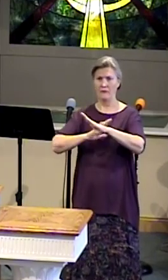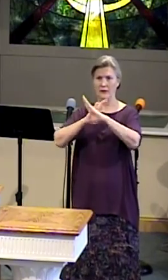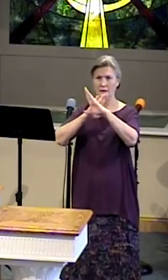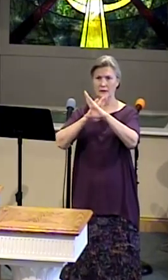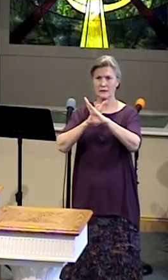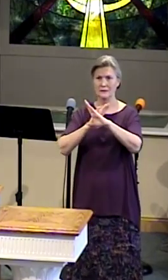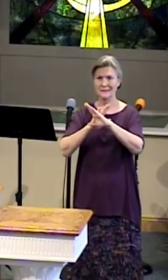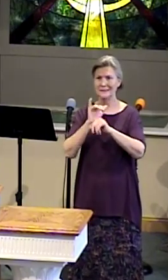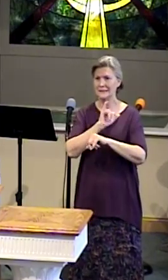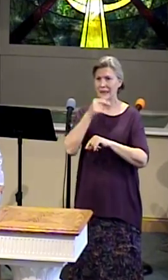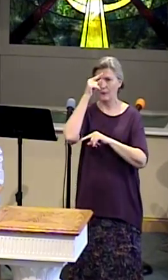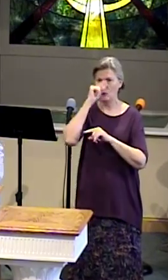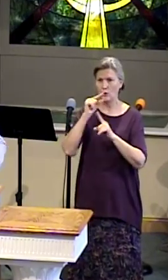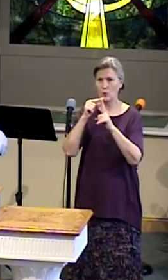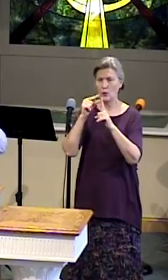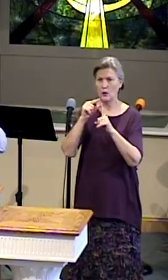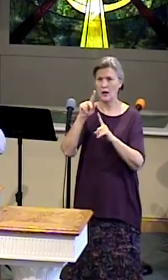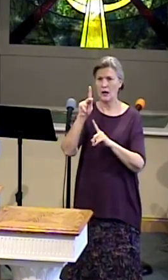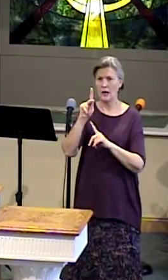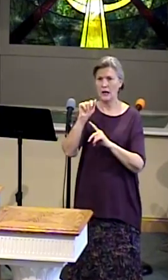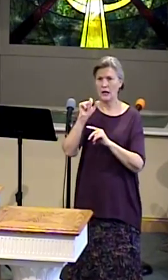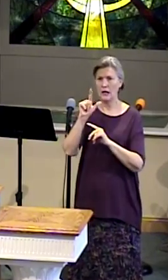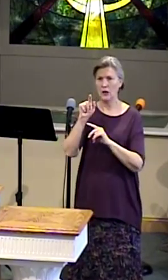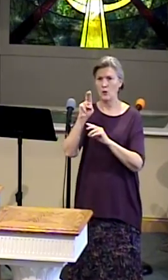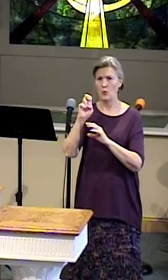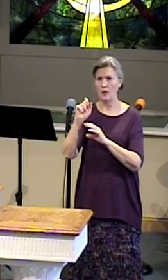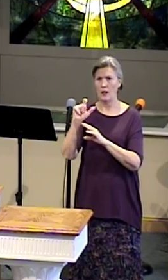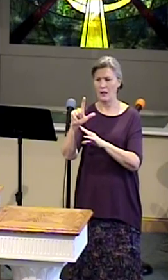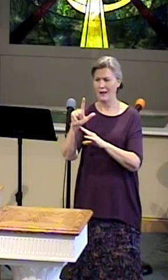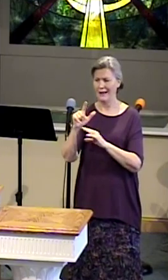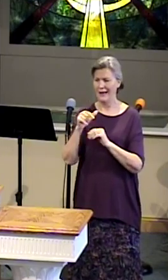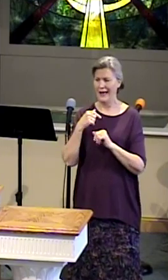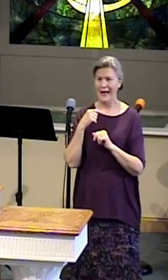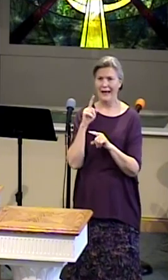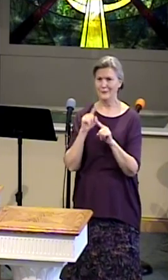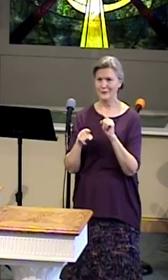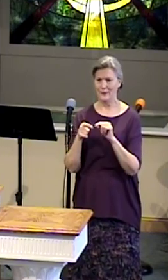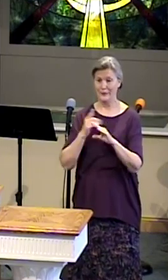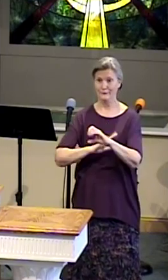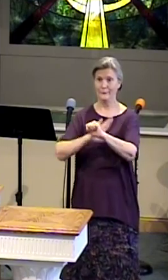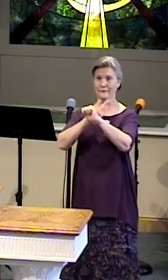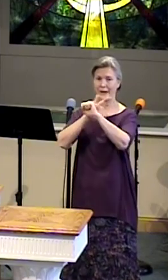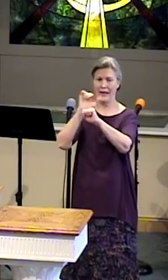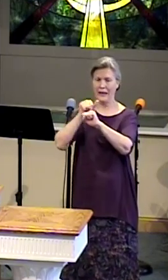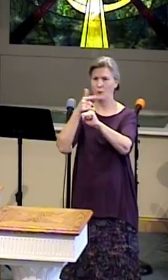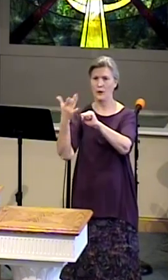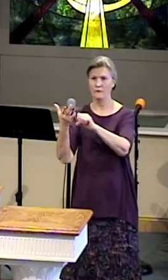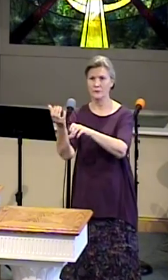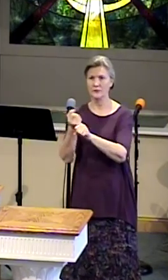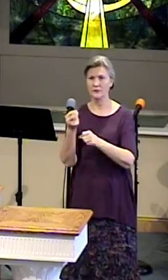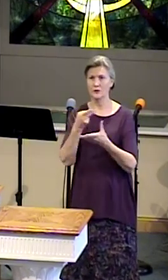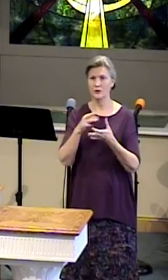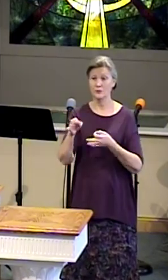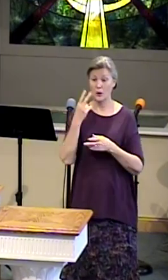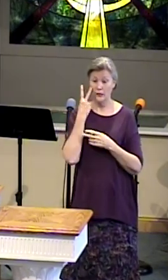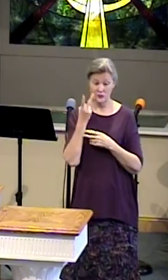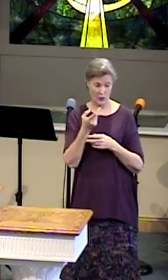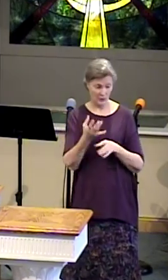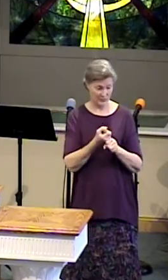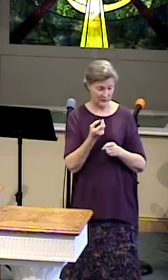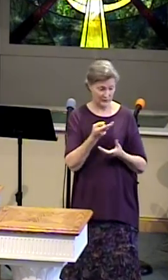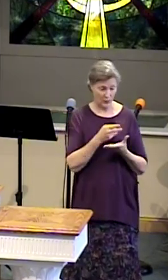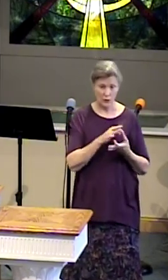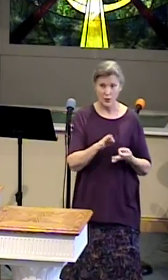word. Peter said, I wasn't about to stand in anybody's way. When I saw him get the Holy